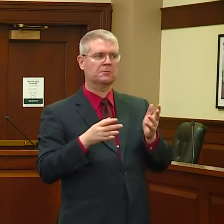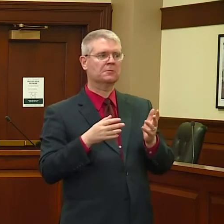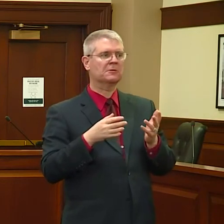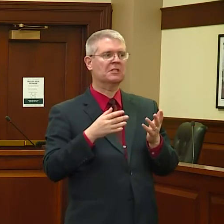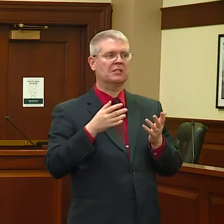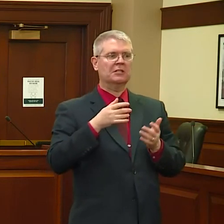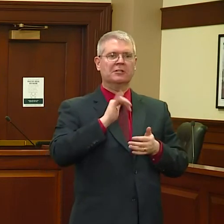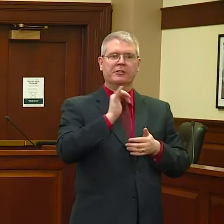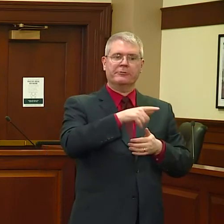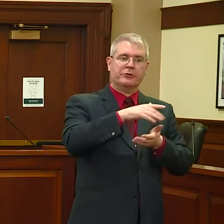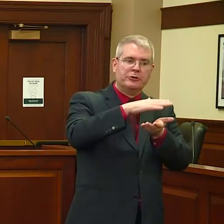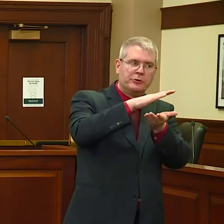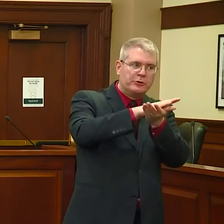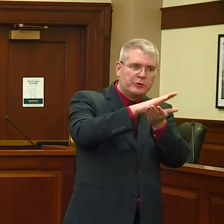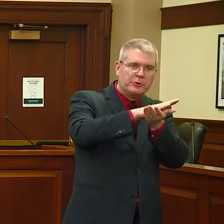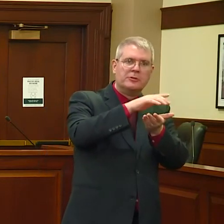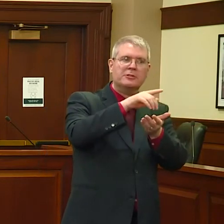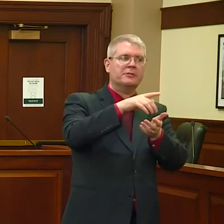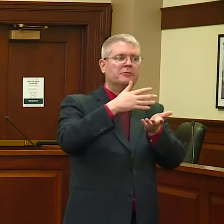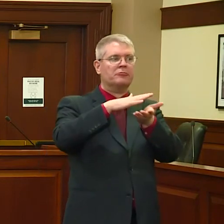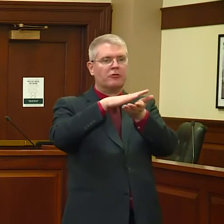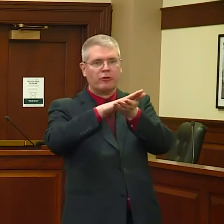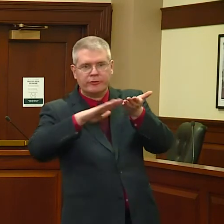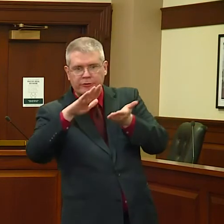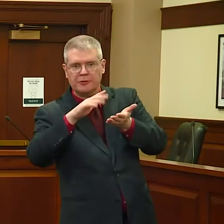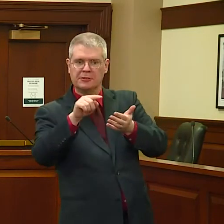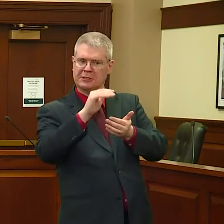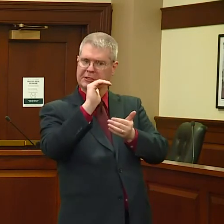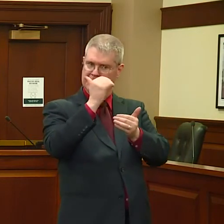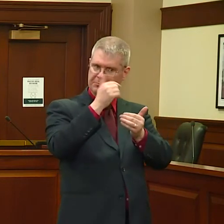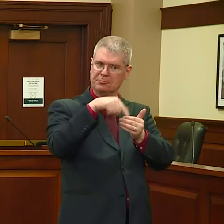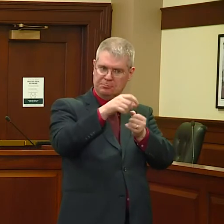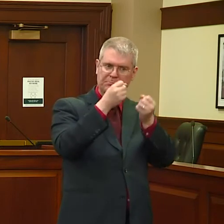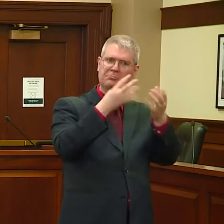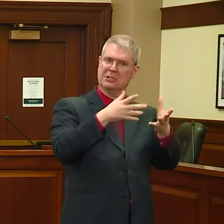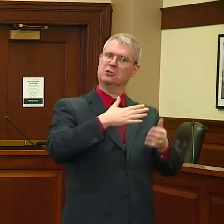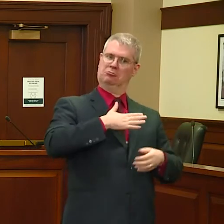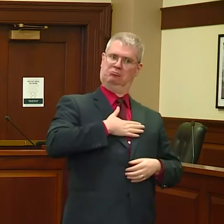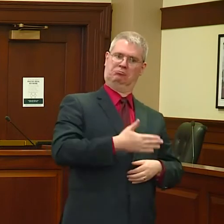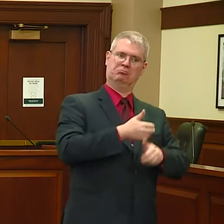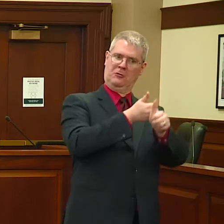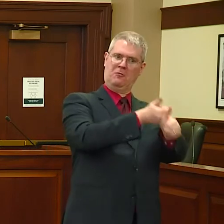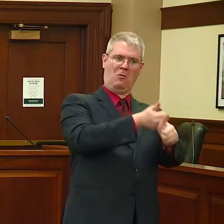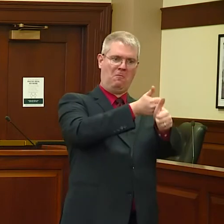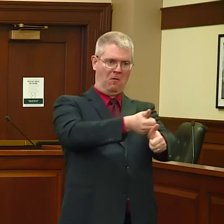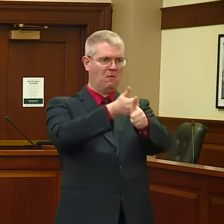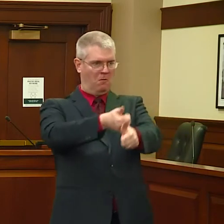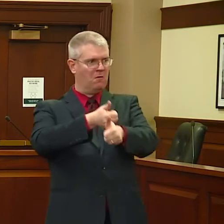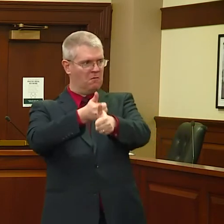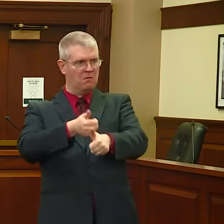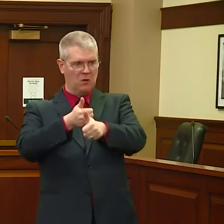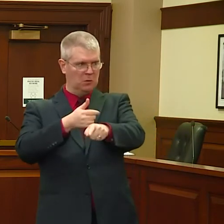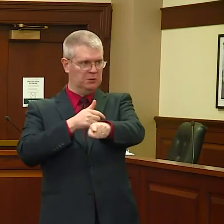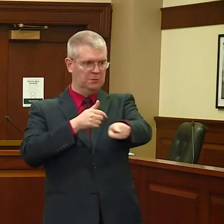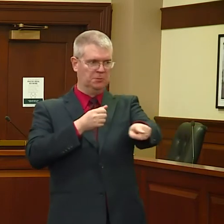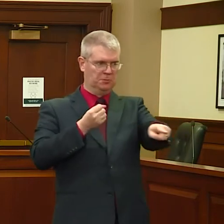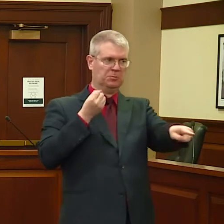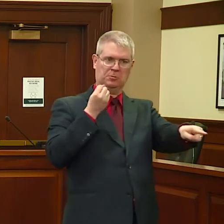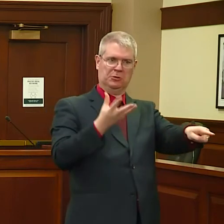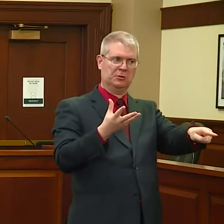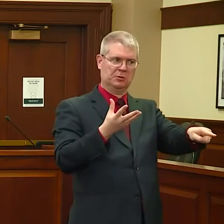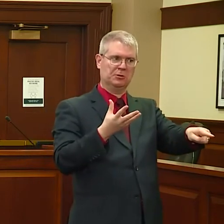will see what's taken place in those areas where they either have a higher compliance rate or there's a mandate in there, and say that's a